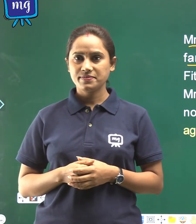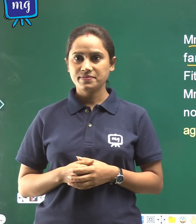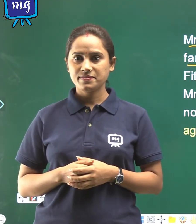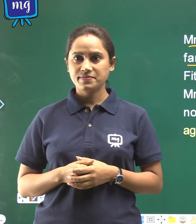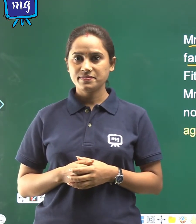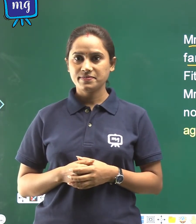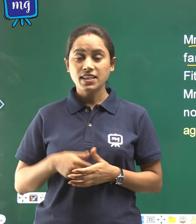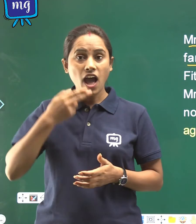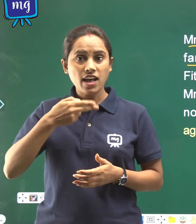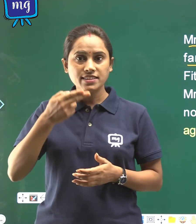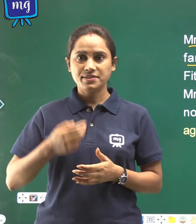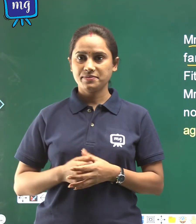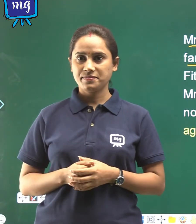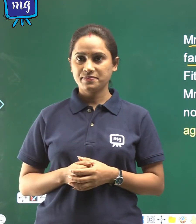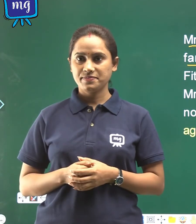asked